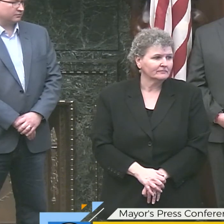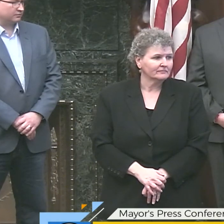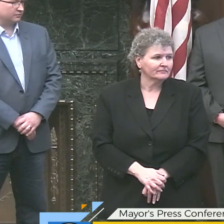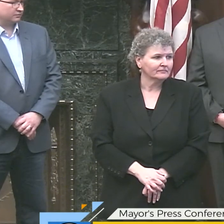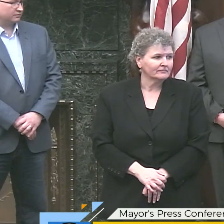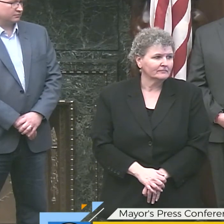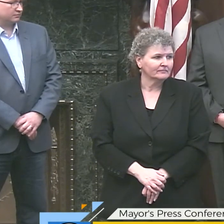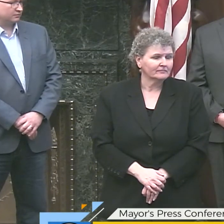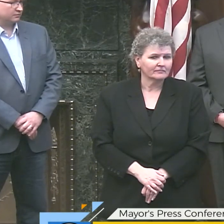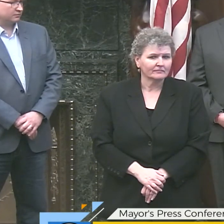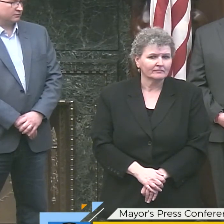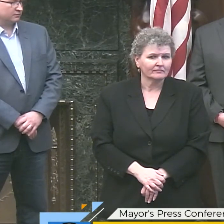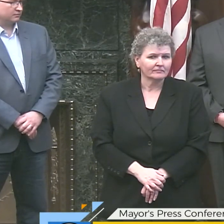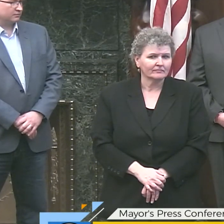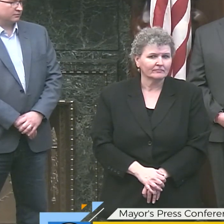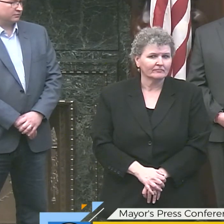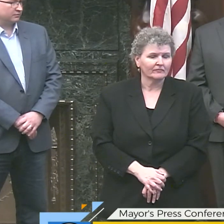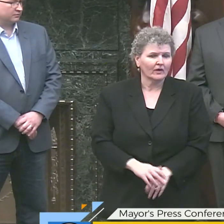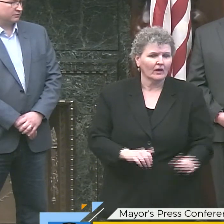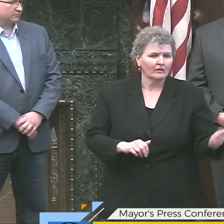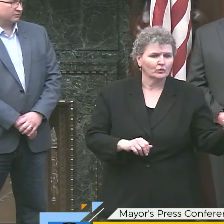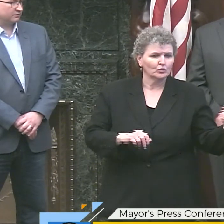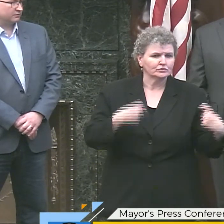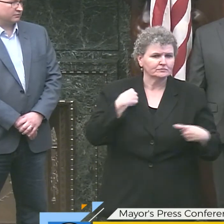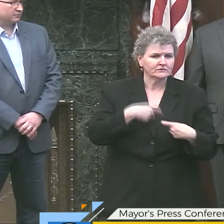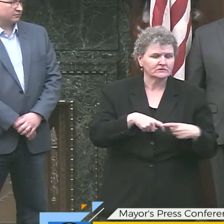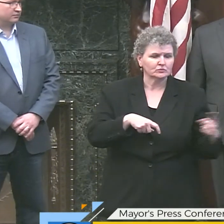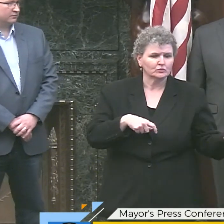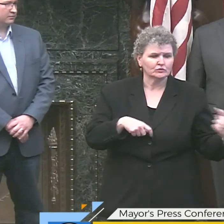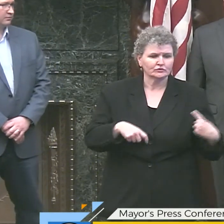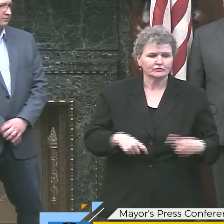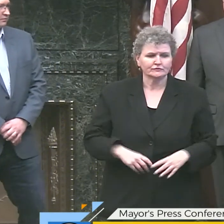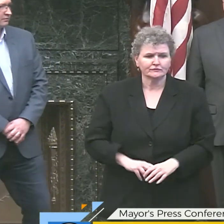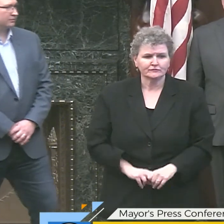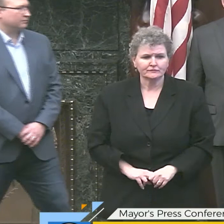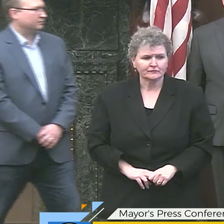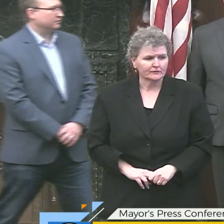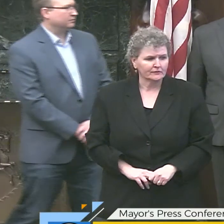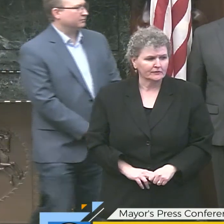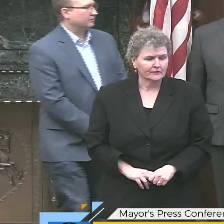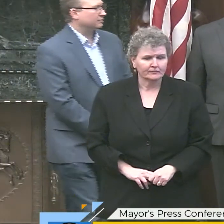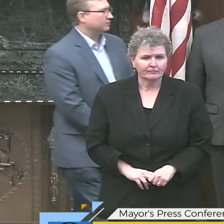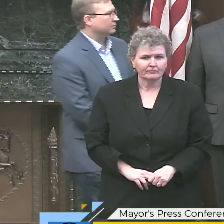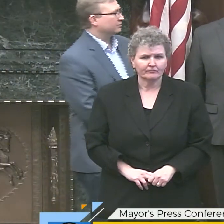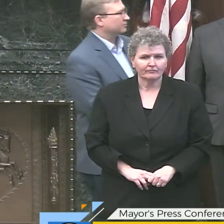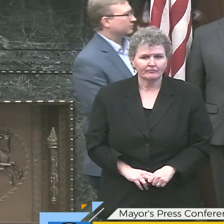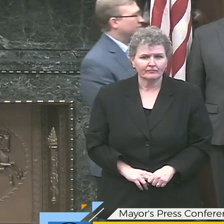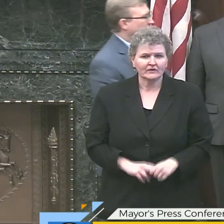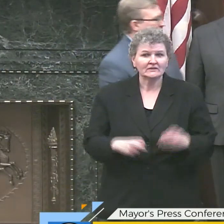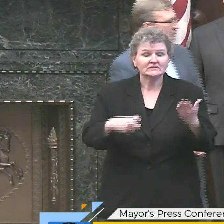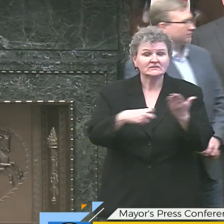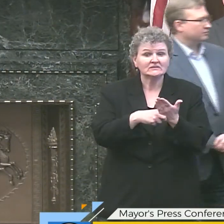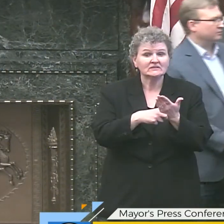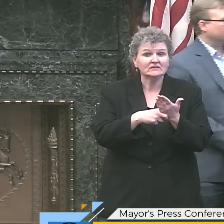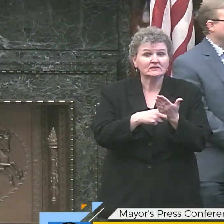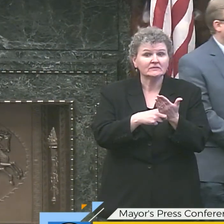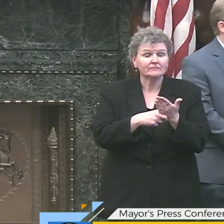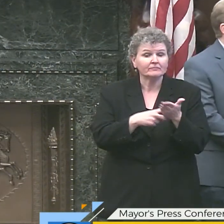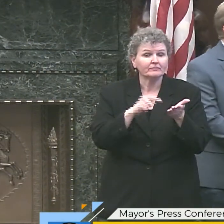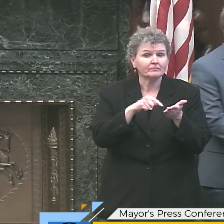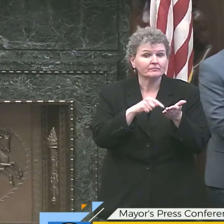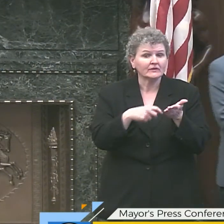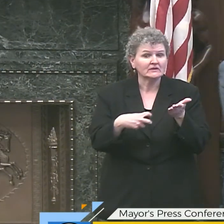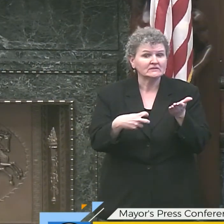¿Estas son como infracciones o qué es lo que...? The citations carry infractions, or what do they